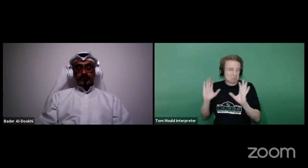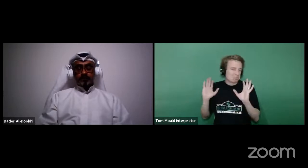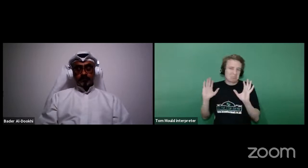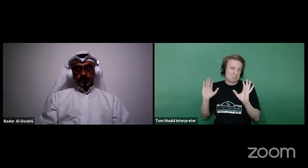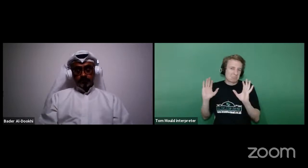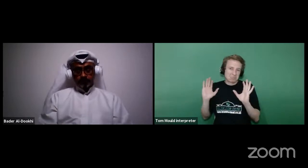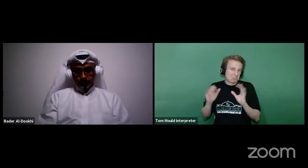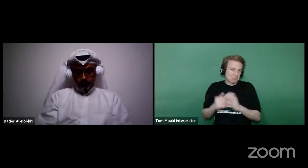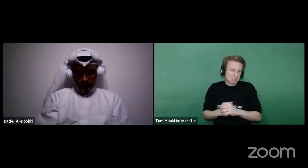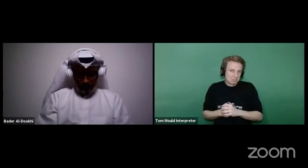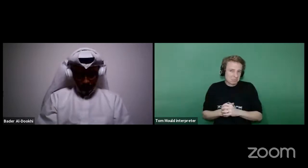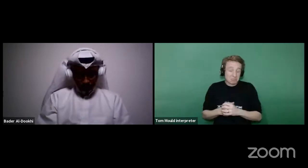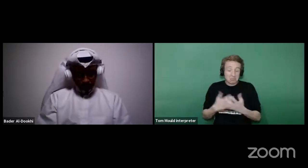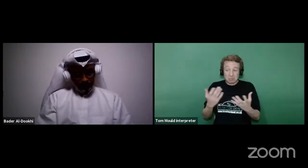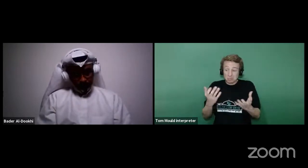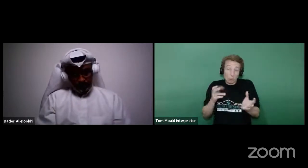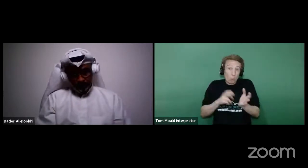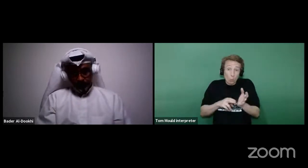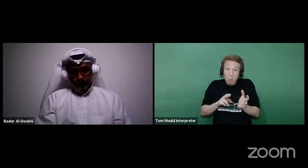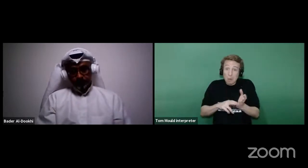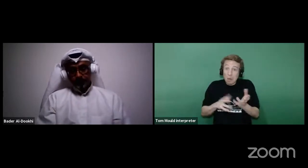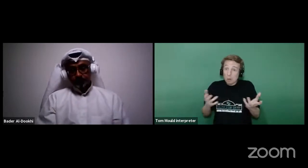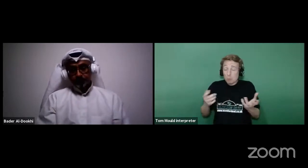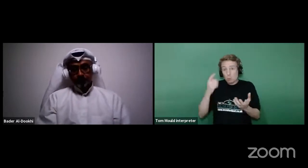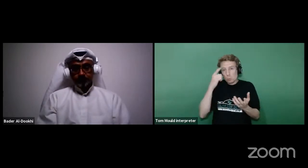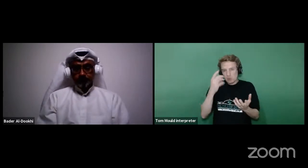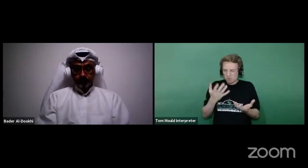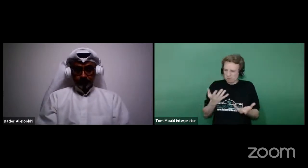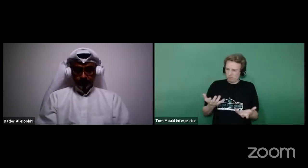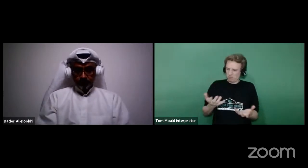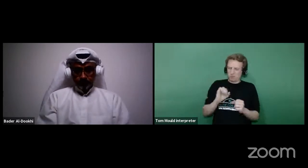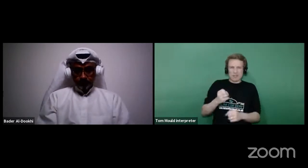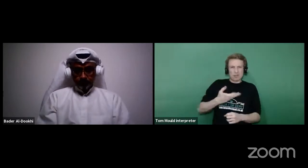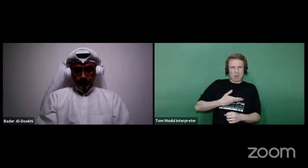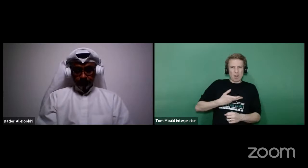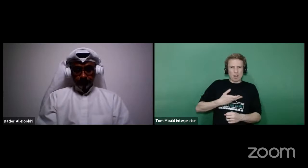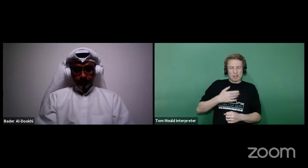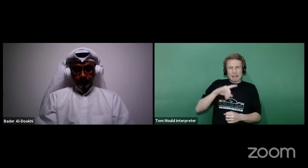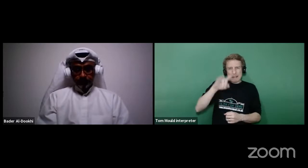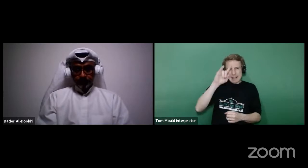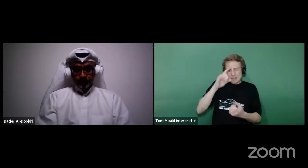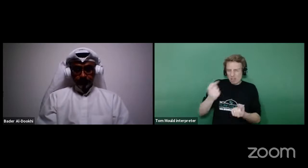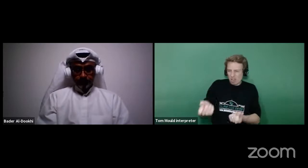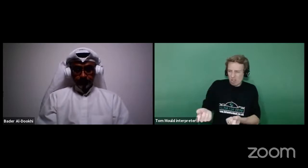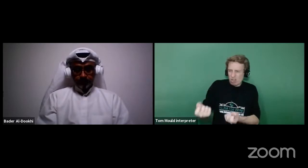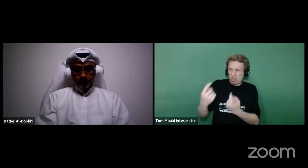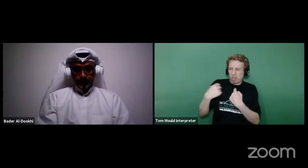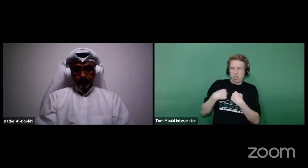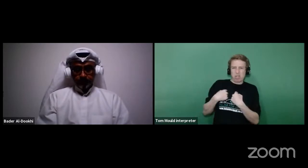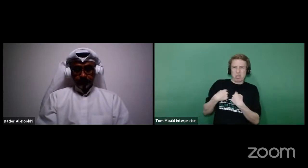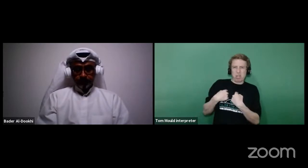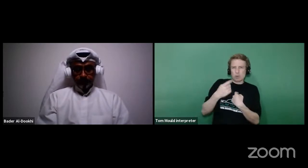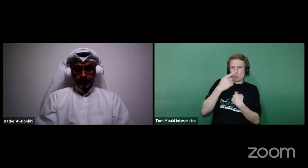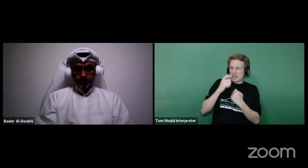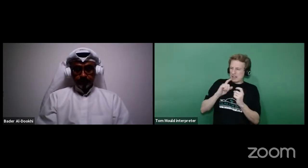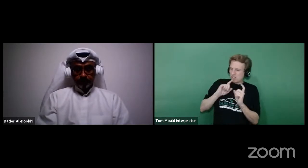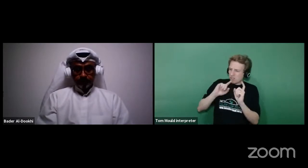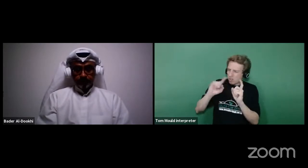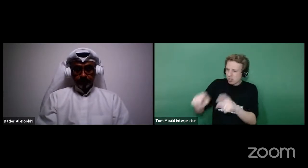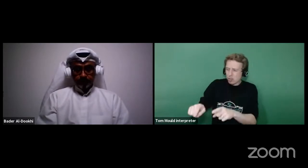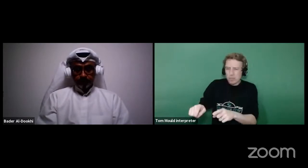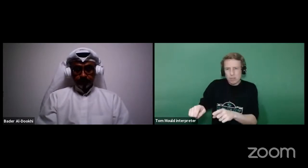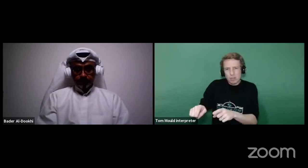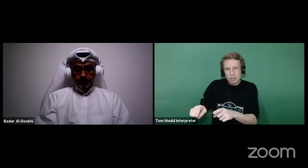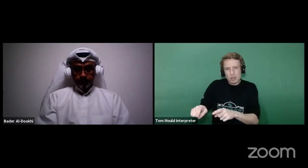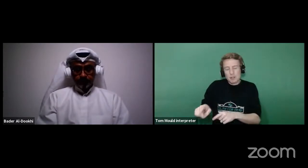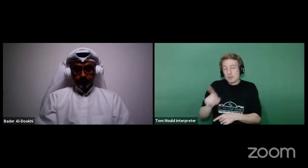their right to do so, that they can repel an evil with an evil of its like. However, their state